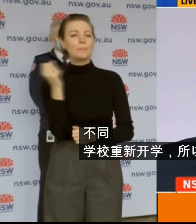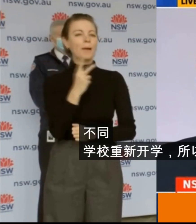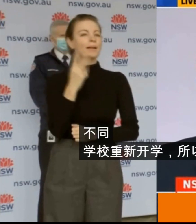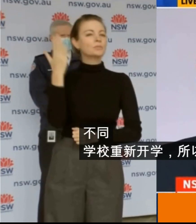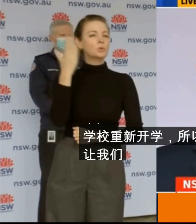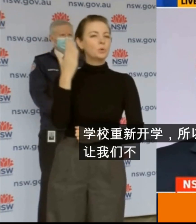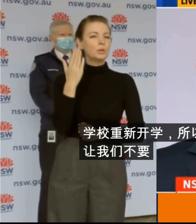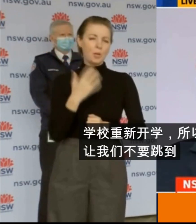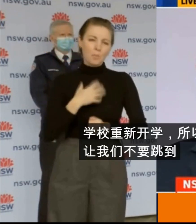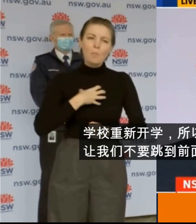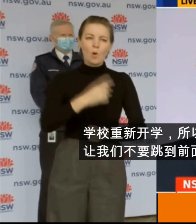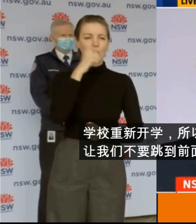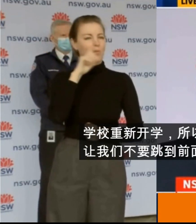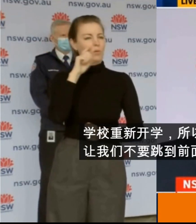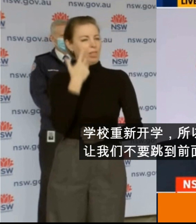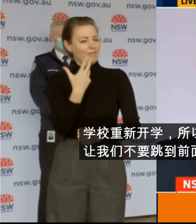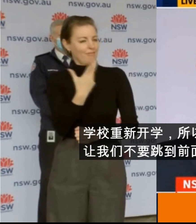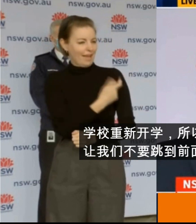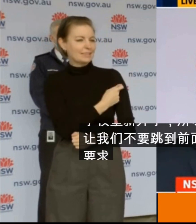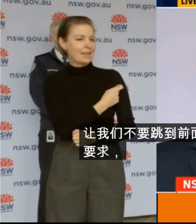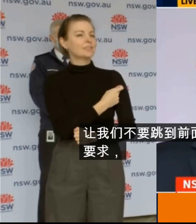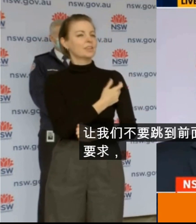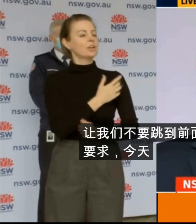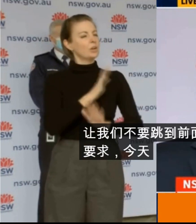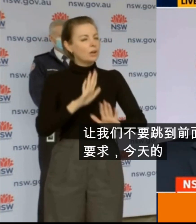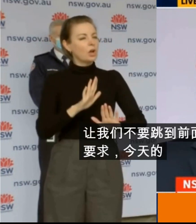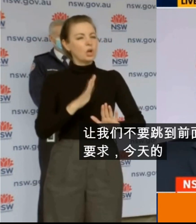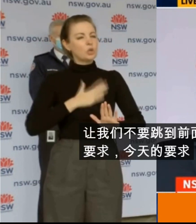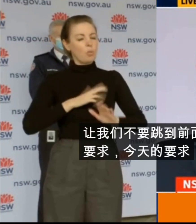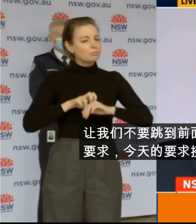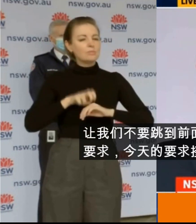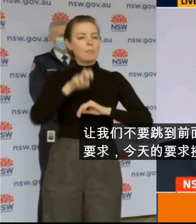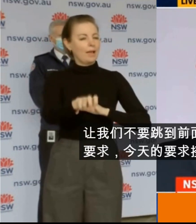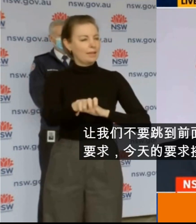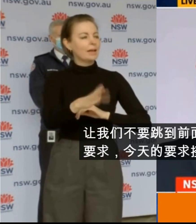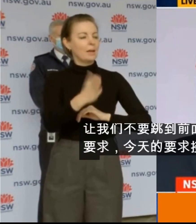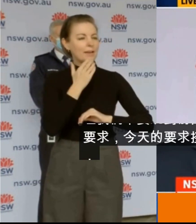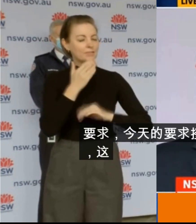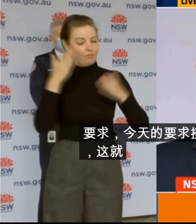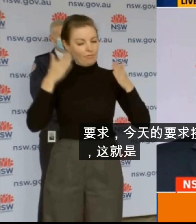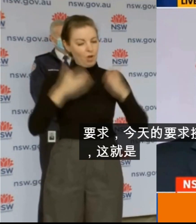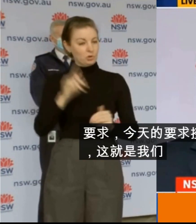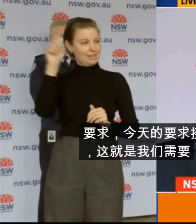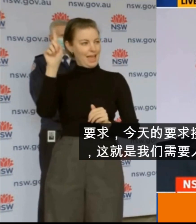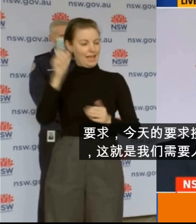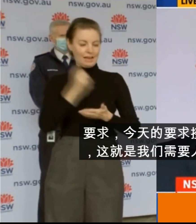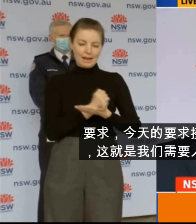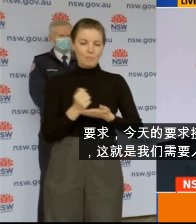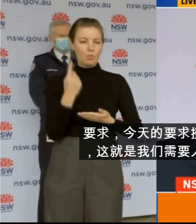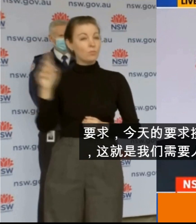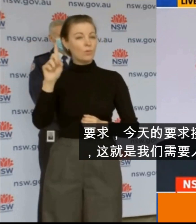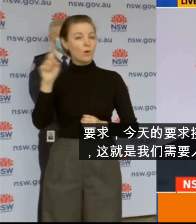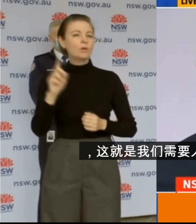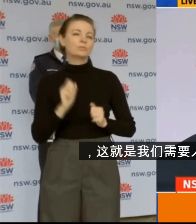school. So, again, let's not jump ahead. Let's do what today demands, and today demands get vaccinated. That's what we need people to